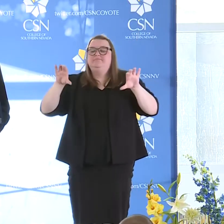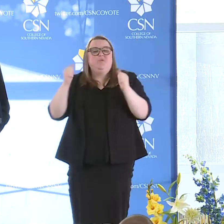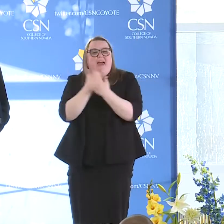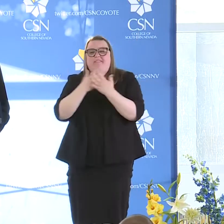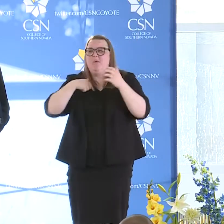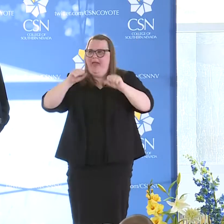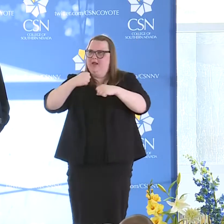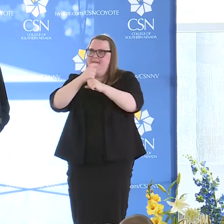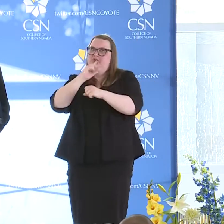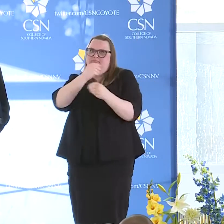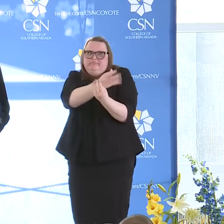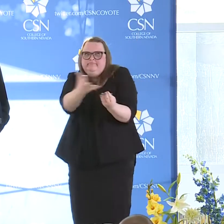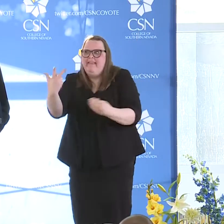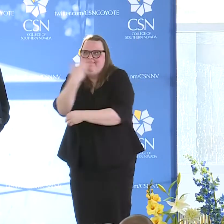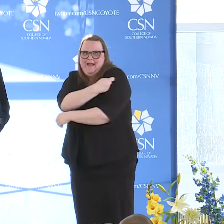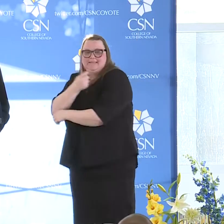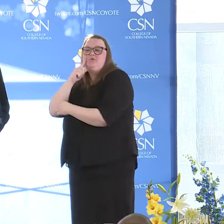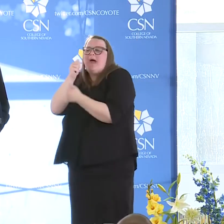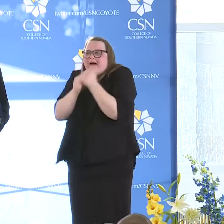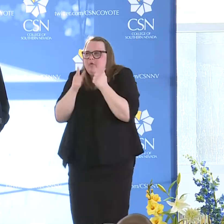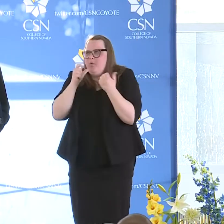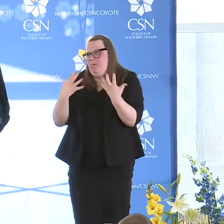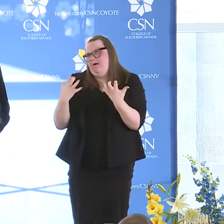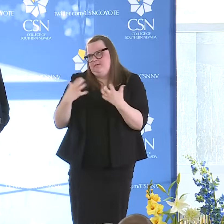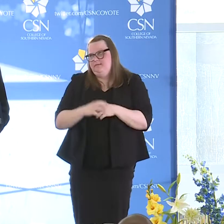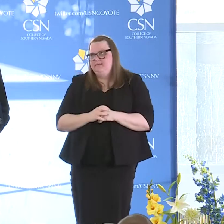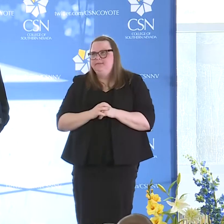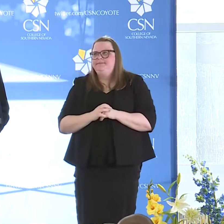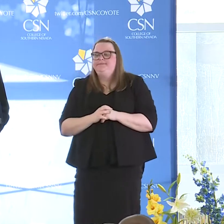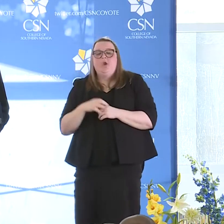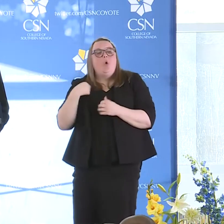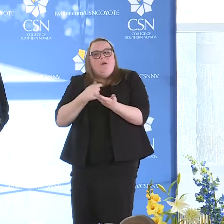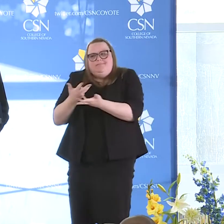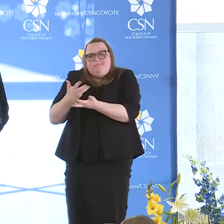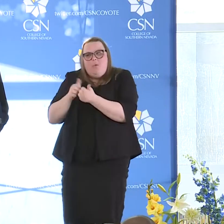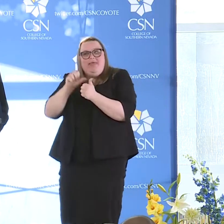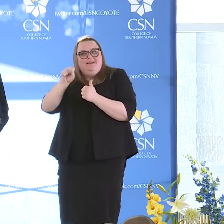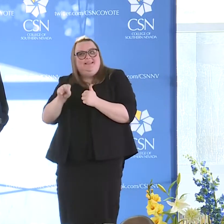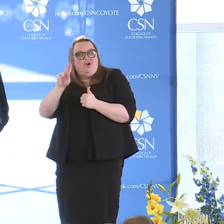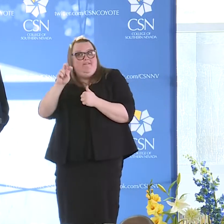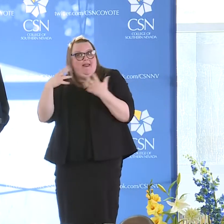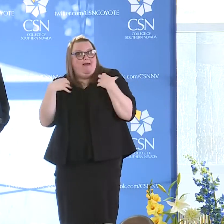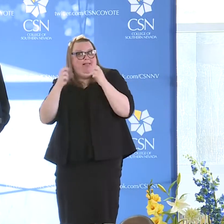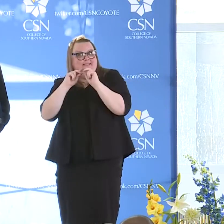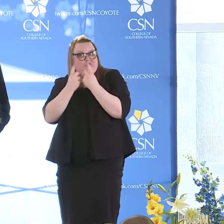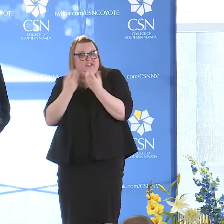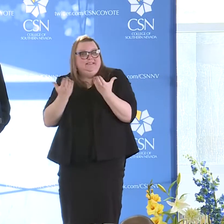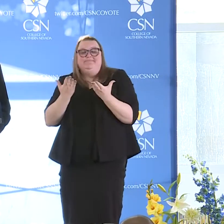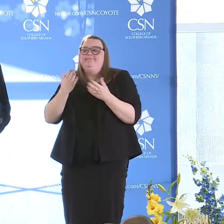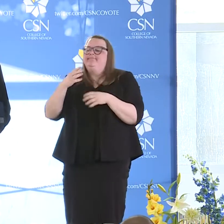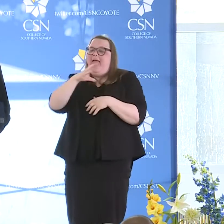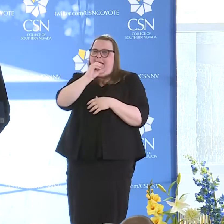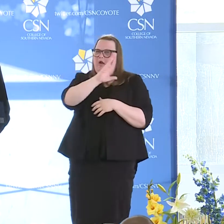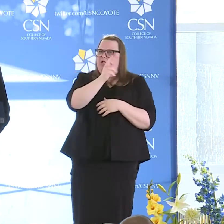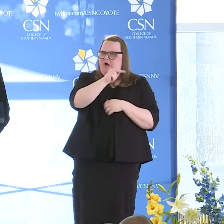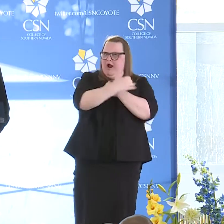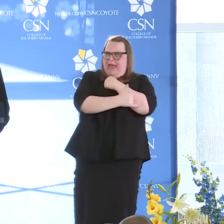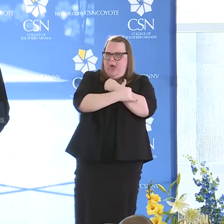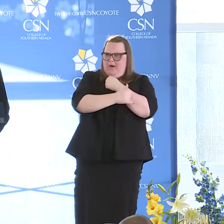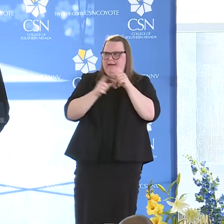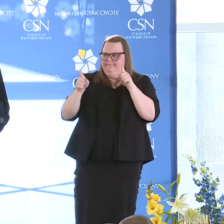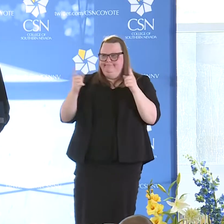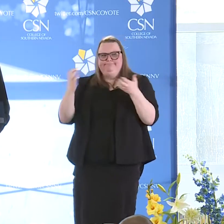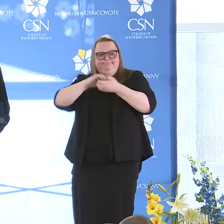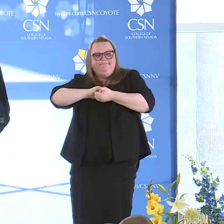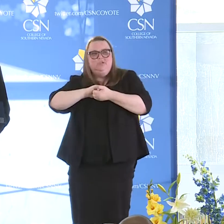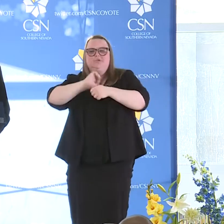person that wants the vaccine. We are working with Southern Nevada Health District and Clark County to stand up more long-term